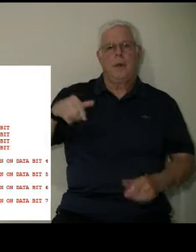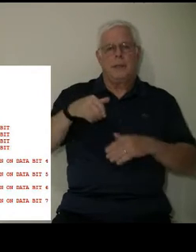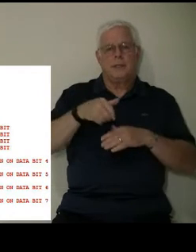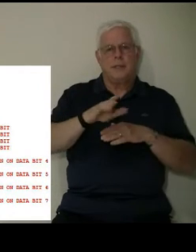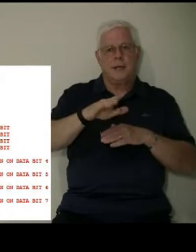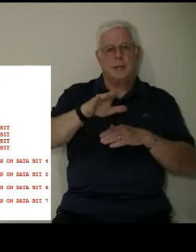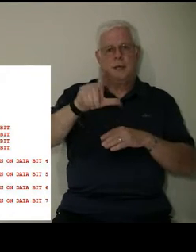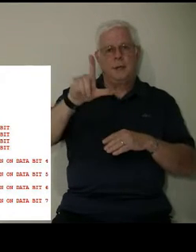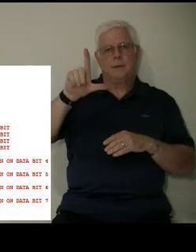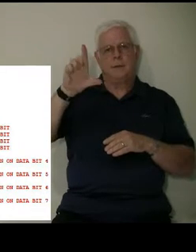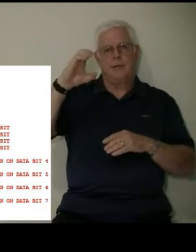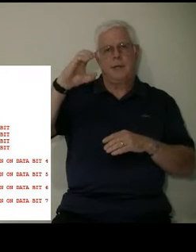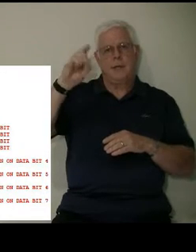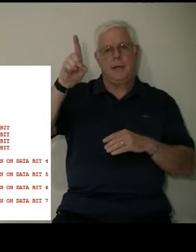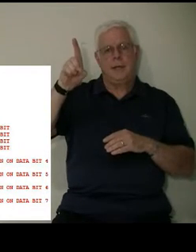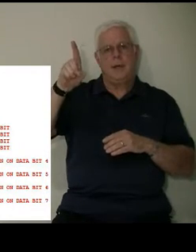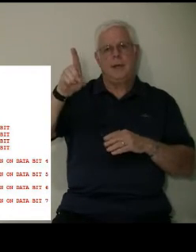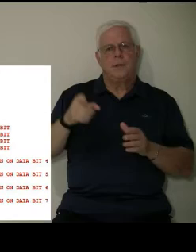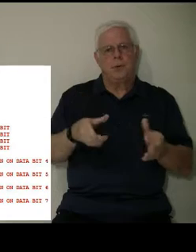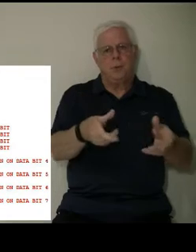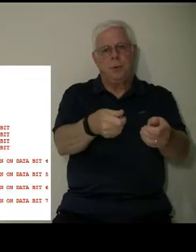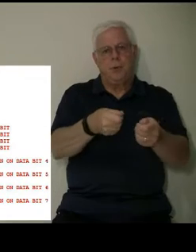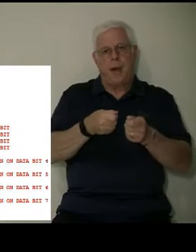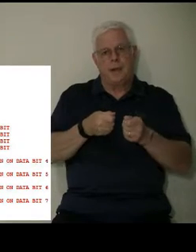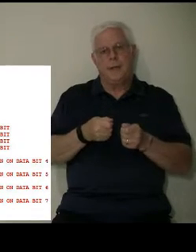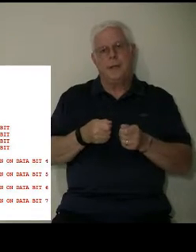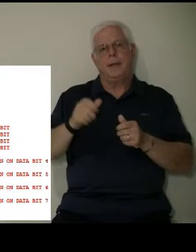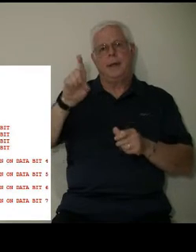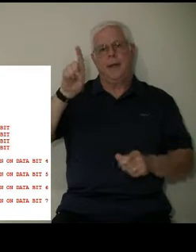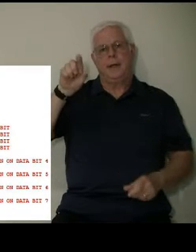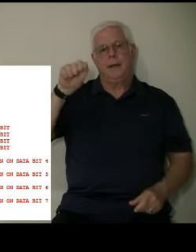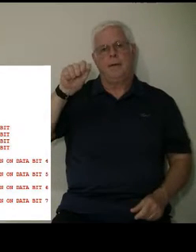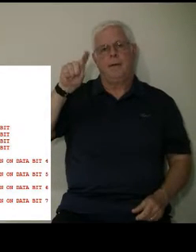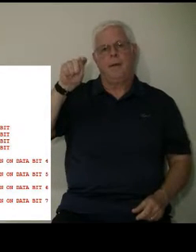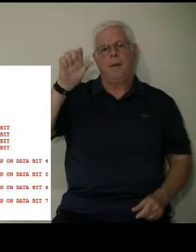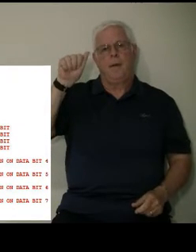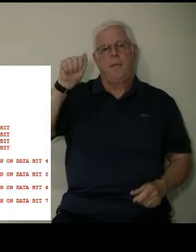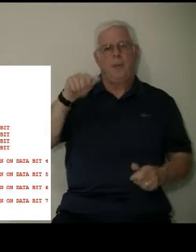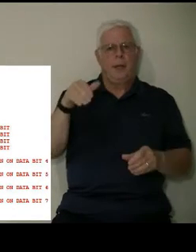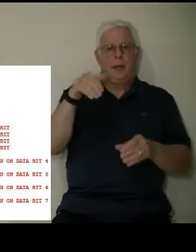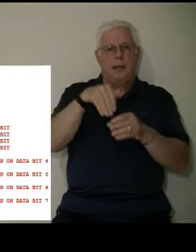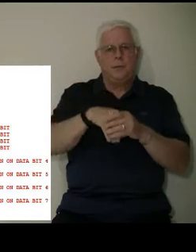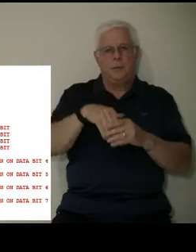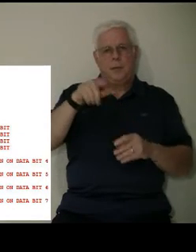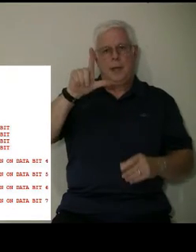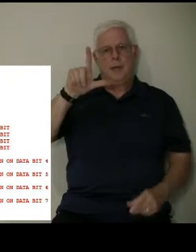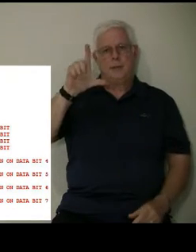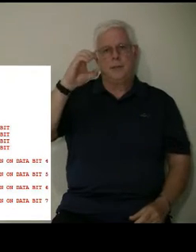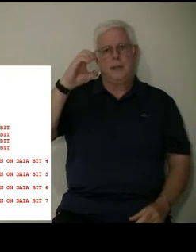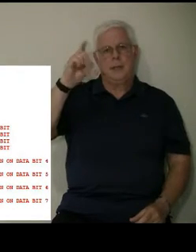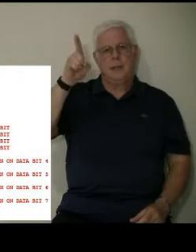is sent to the LCD to pull that data into the LCD.